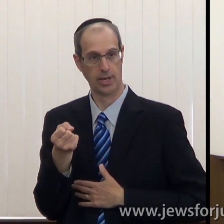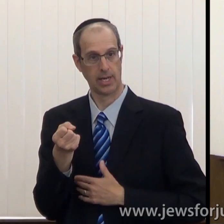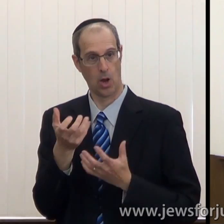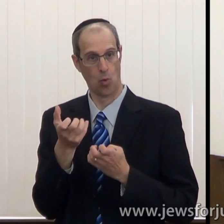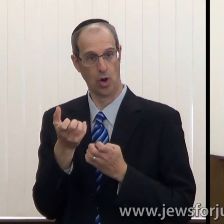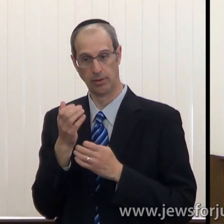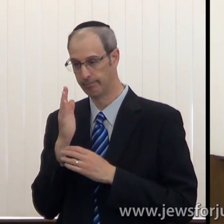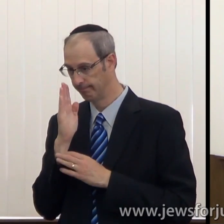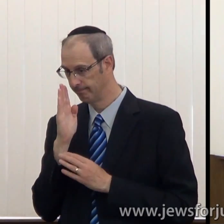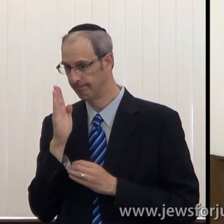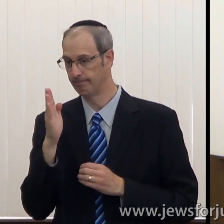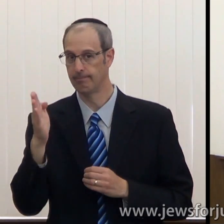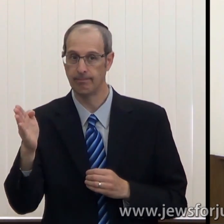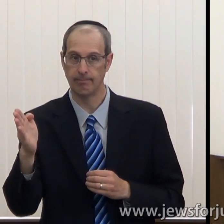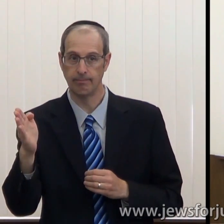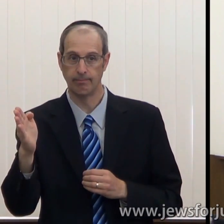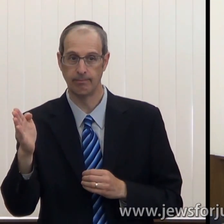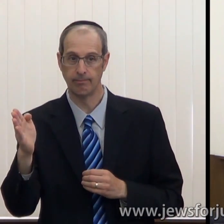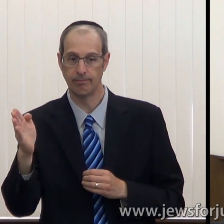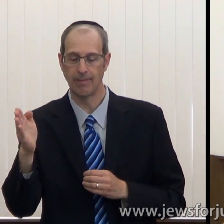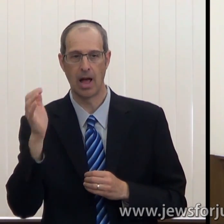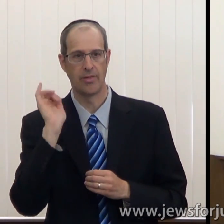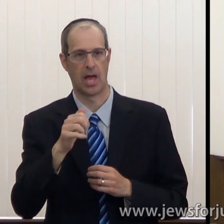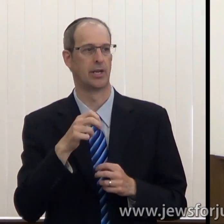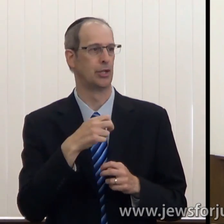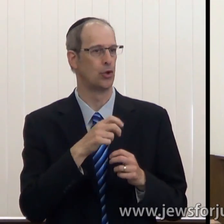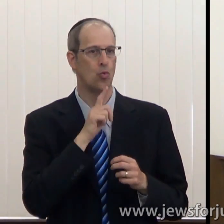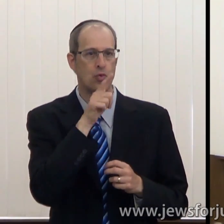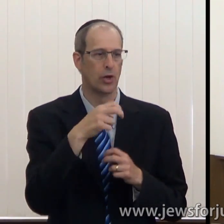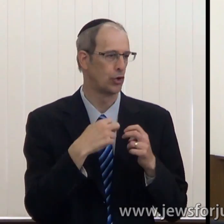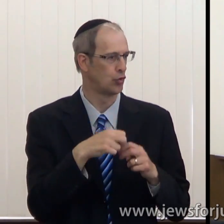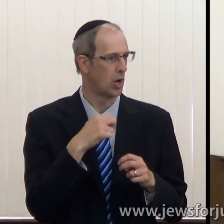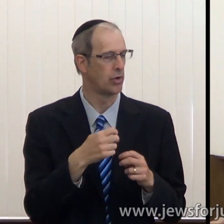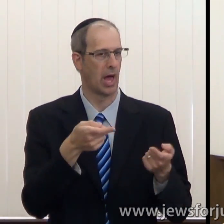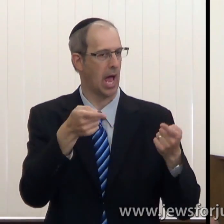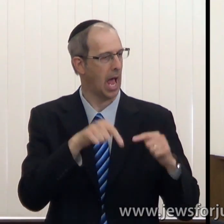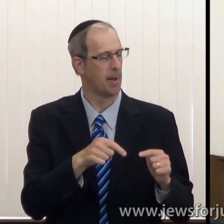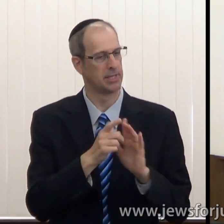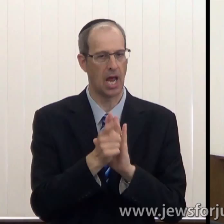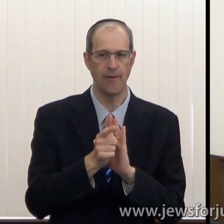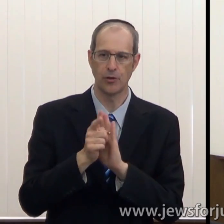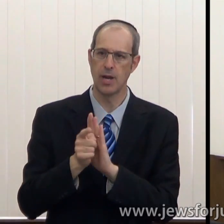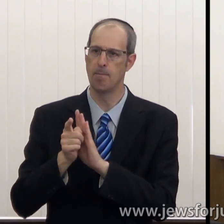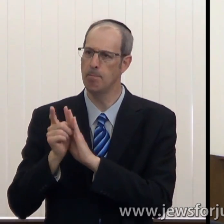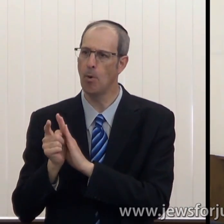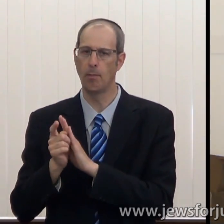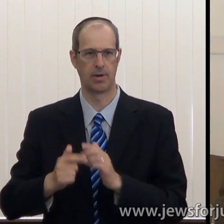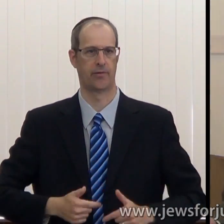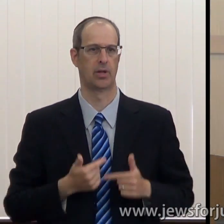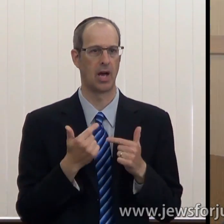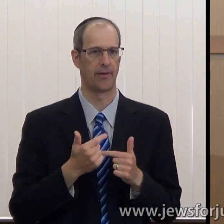direction. And that's the real struggle that takes place every moment of our life.